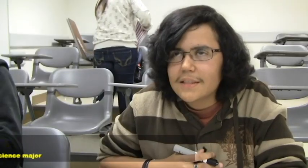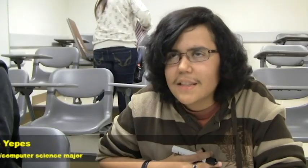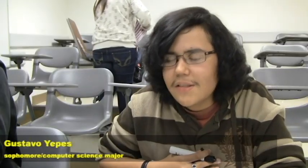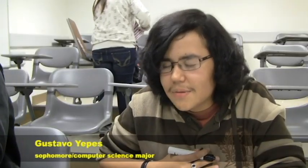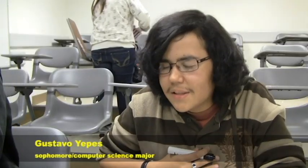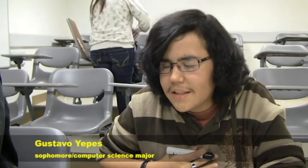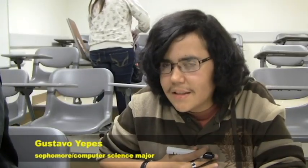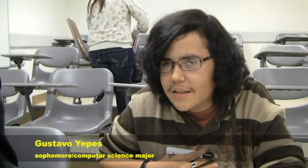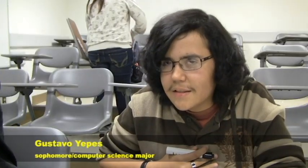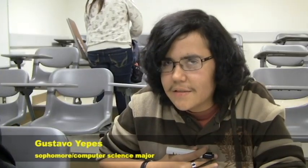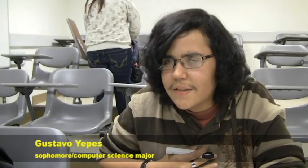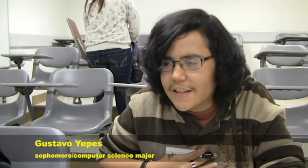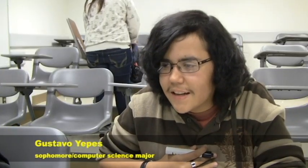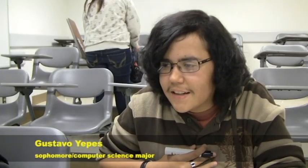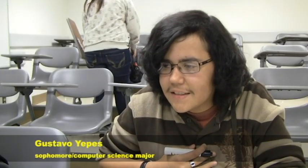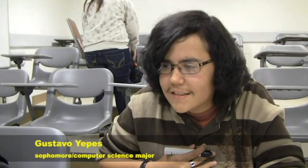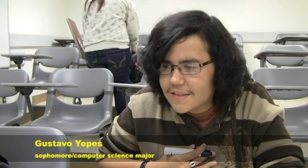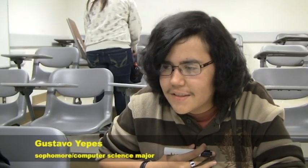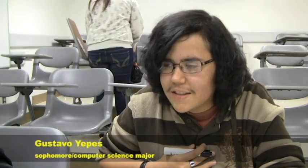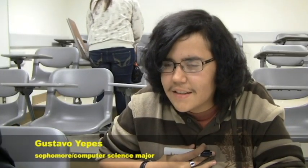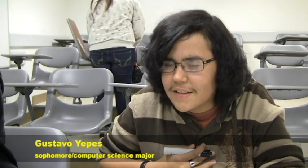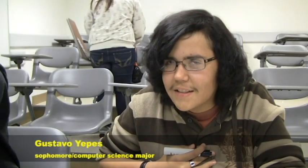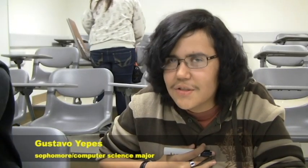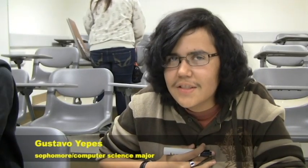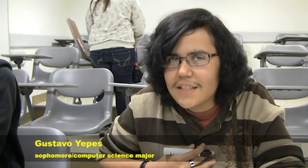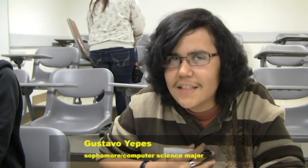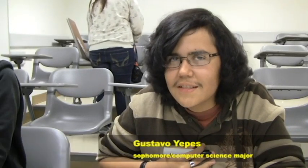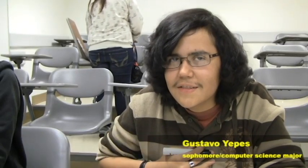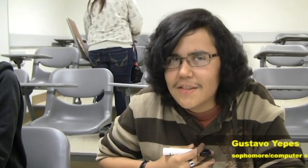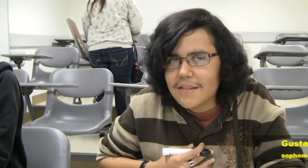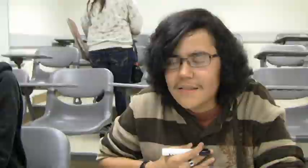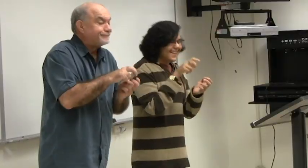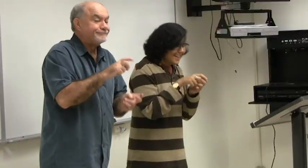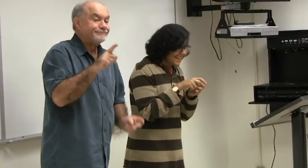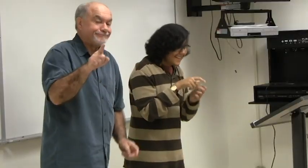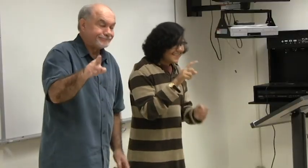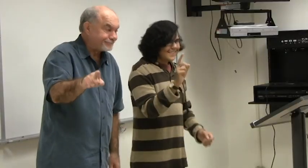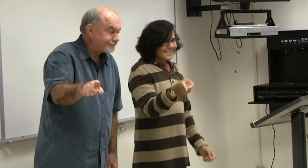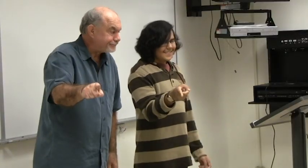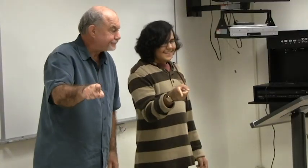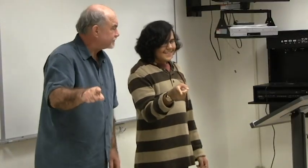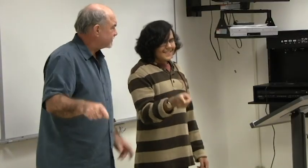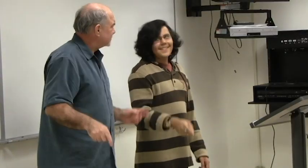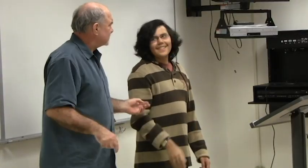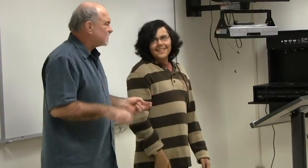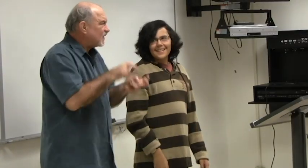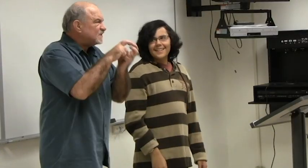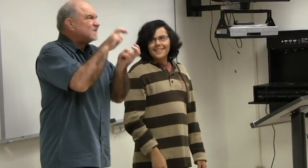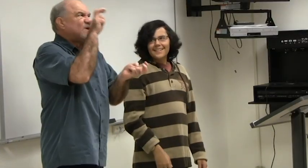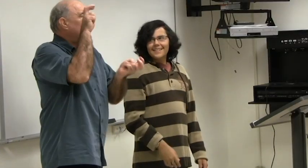He was a really funny guy, really interesting with the jokes that he has.